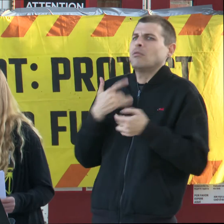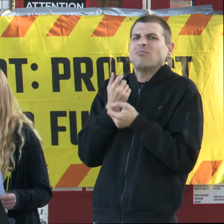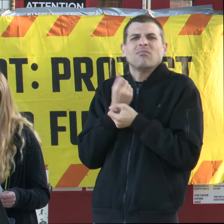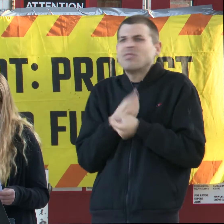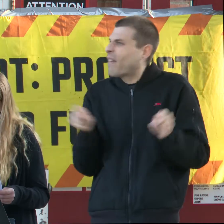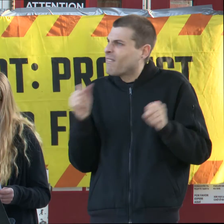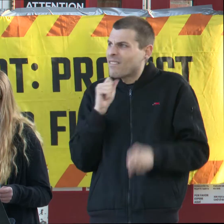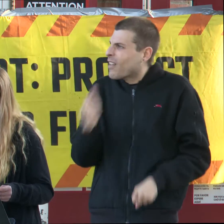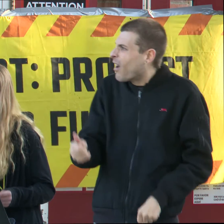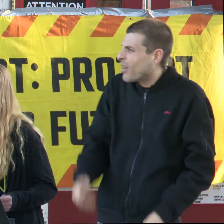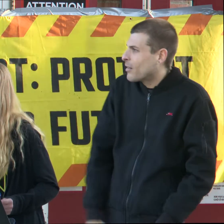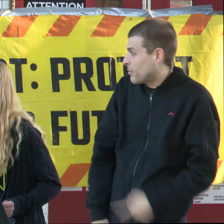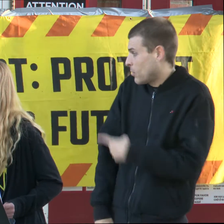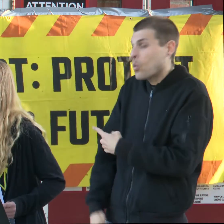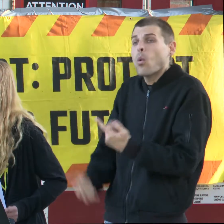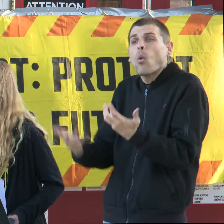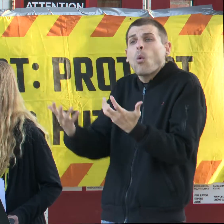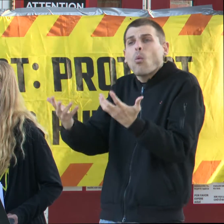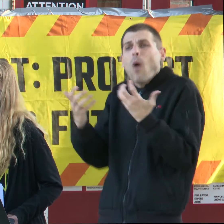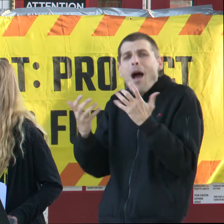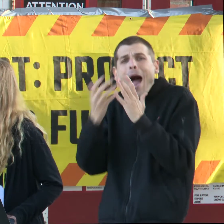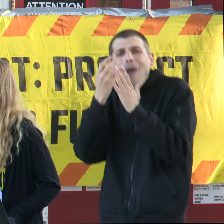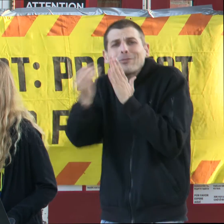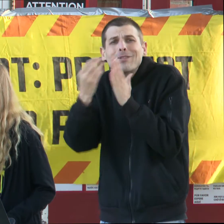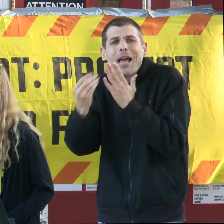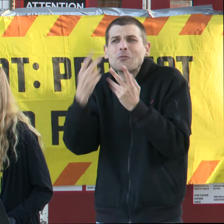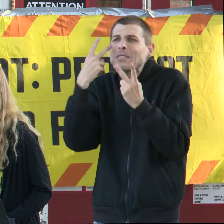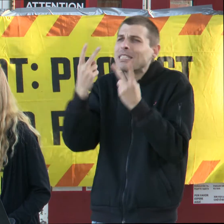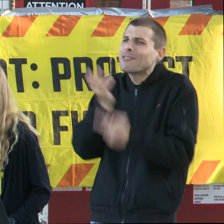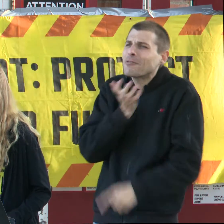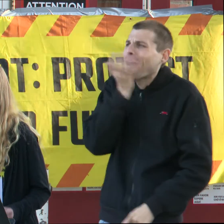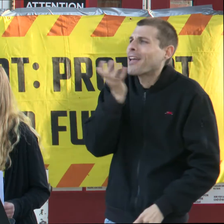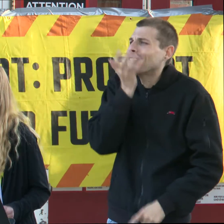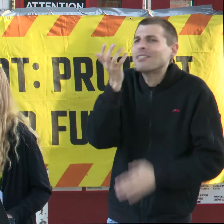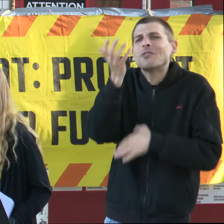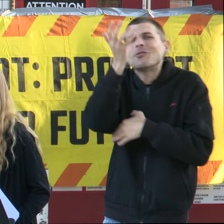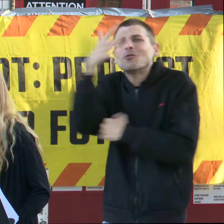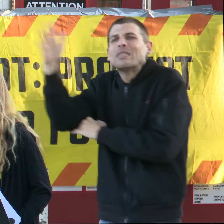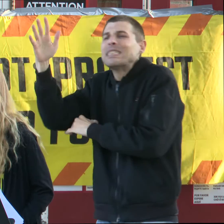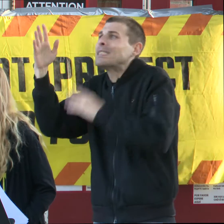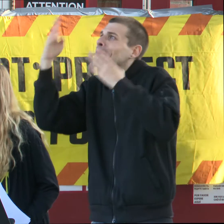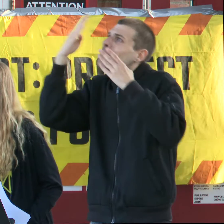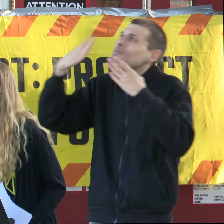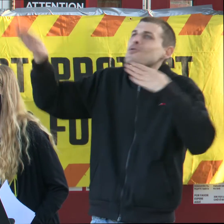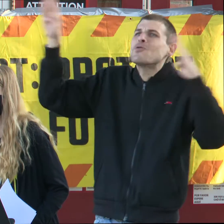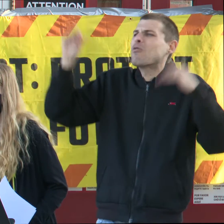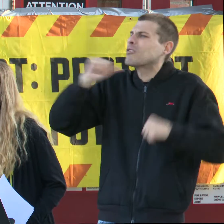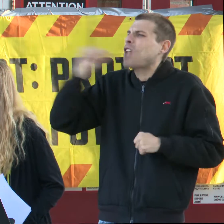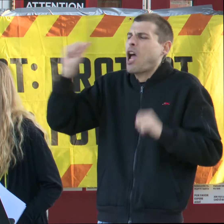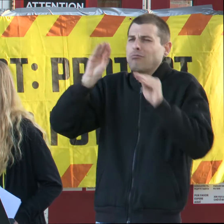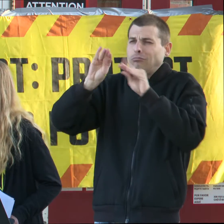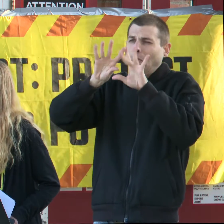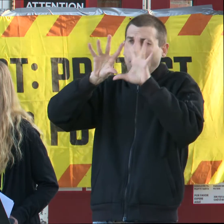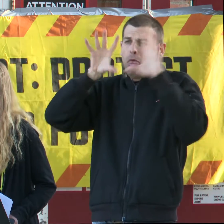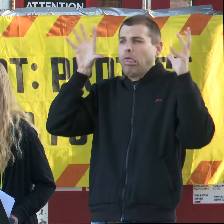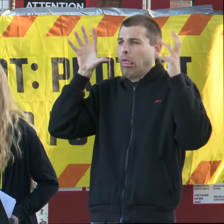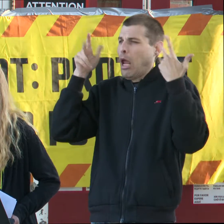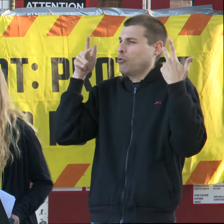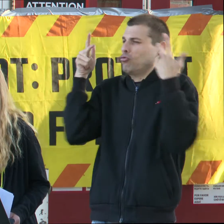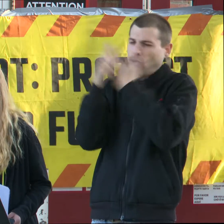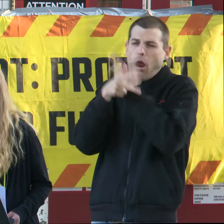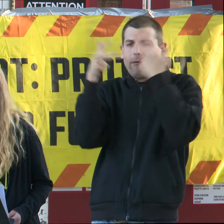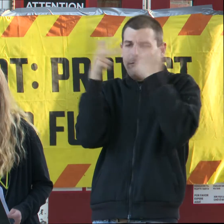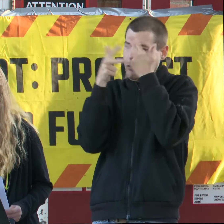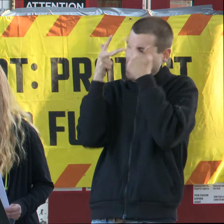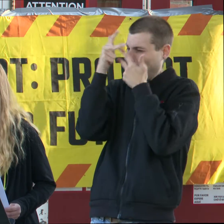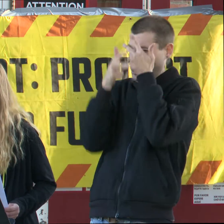want them to be able to go outside and see trees and grass in a beautiful blue sky, not huge diesel trucks on a freeway